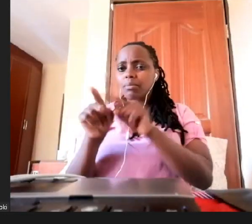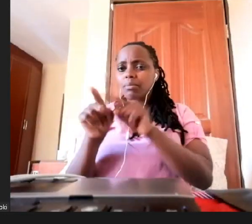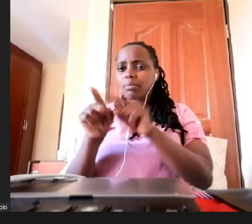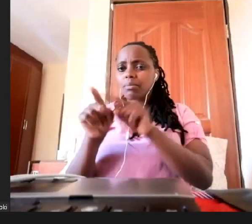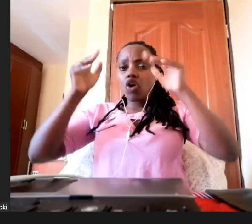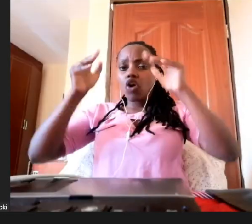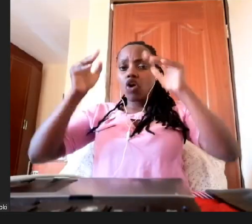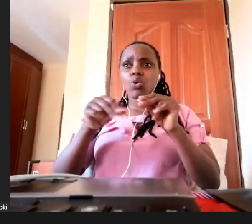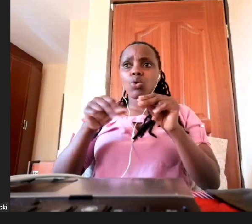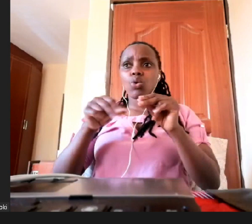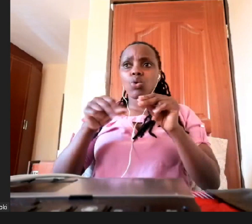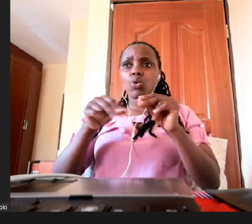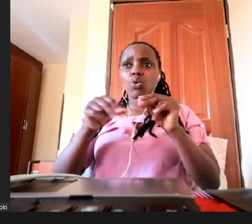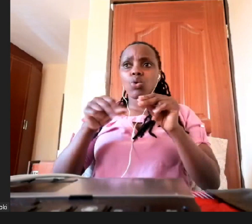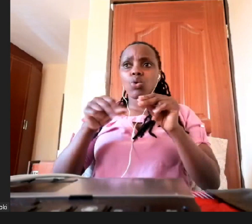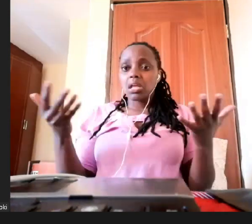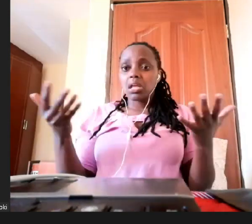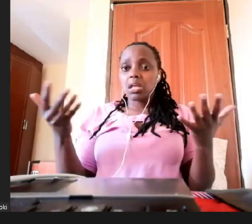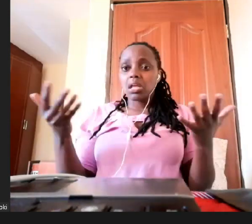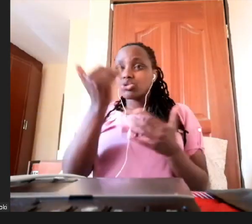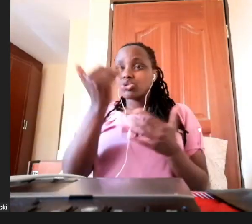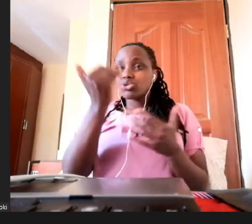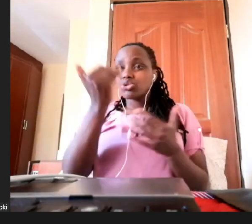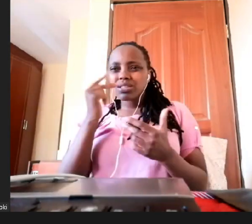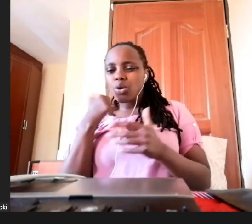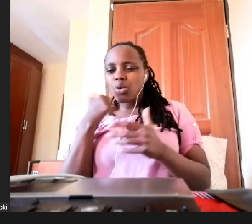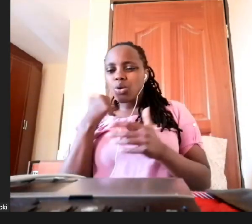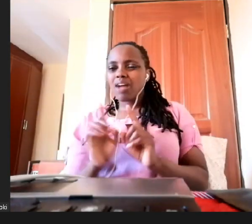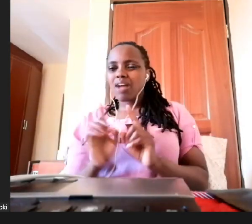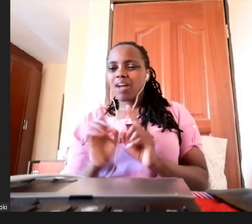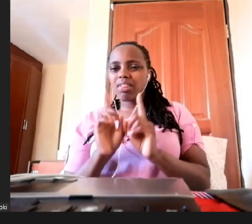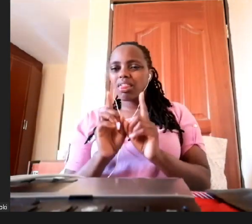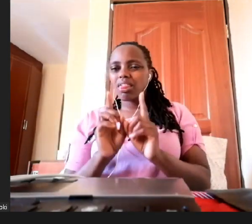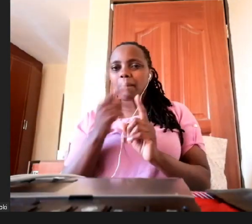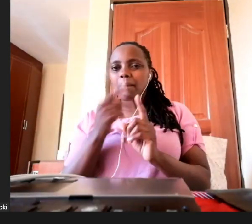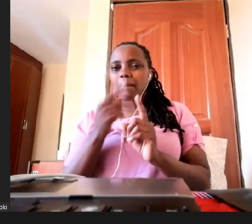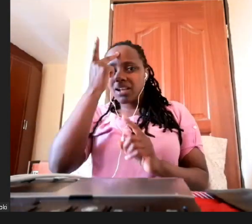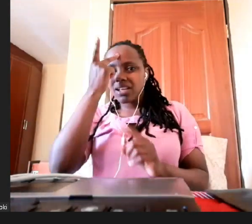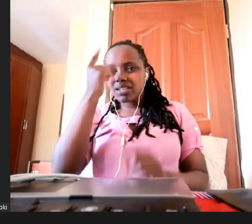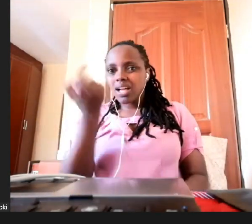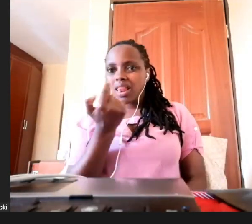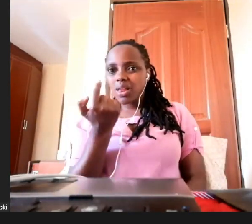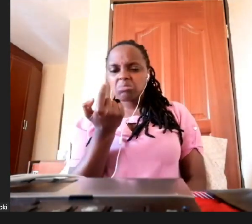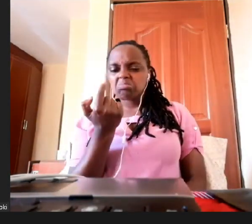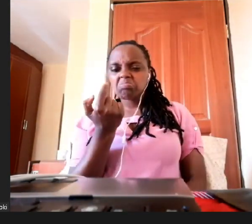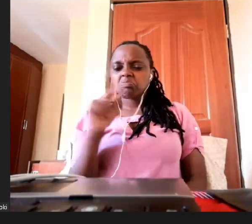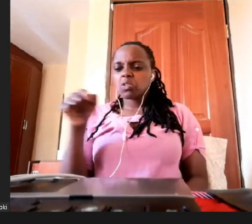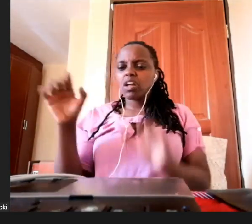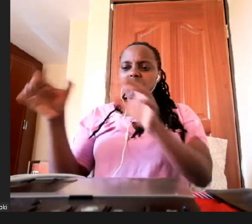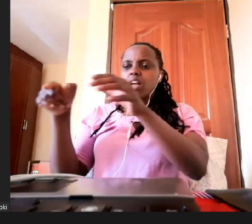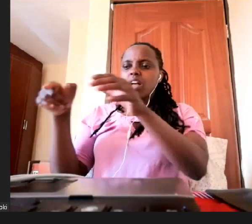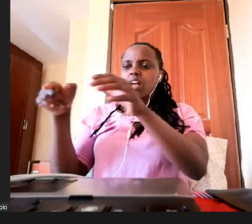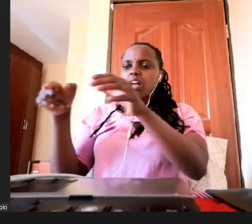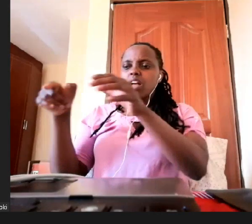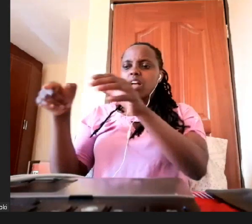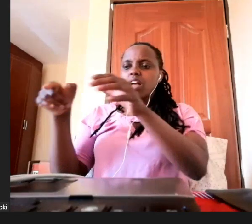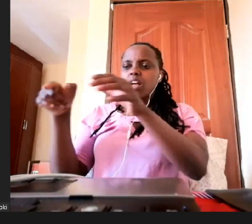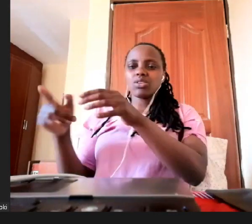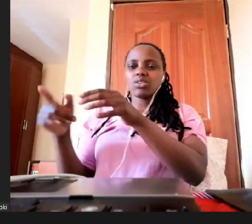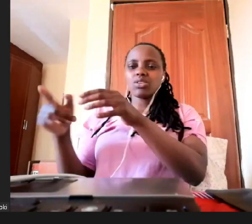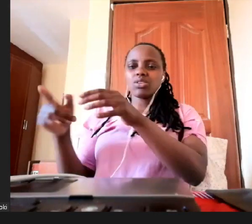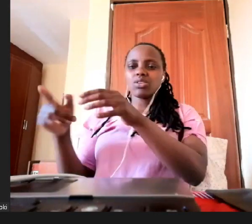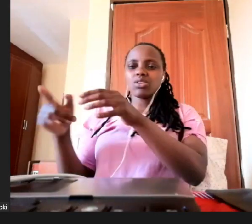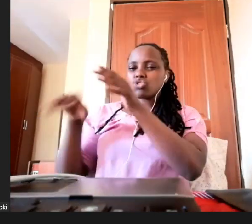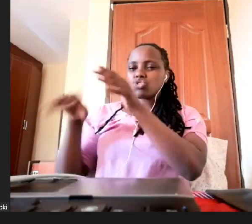any unaccompanied children. So we didn't have this category at all. That was one of the